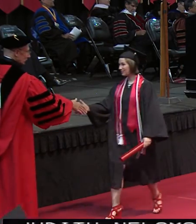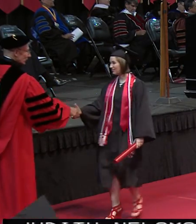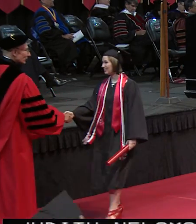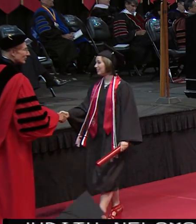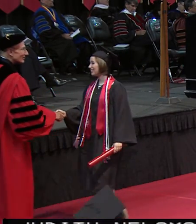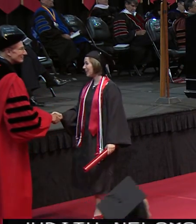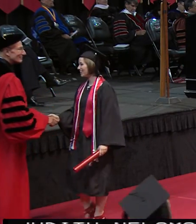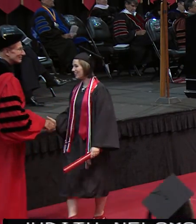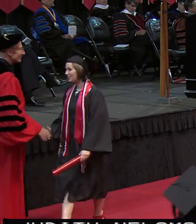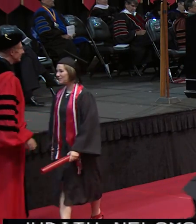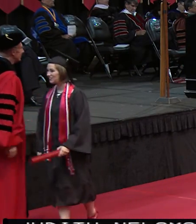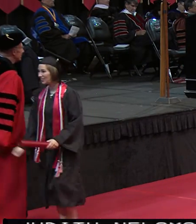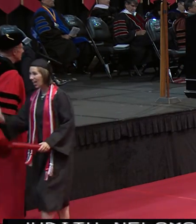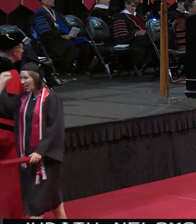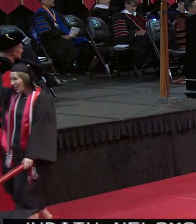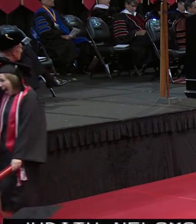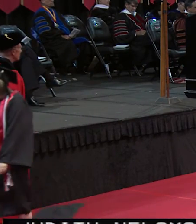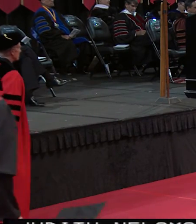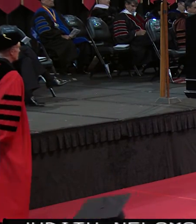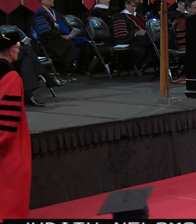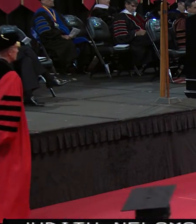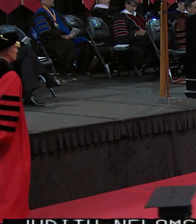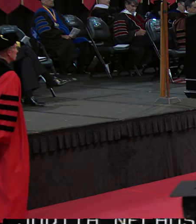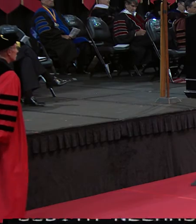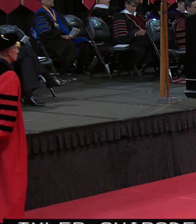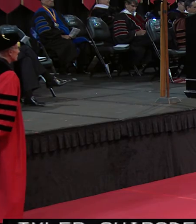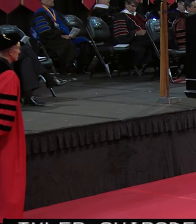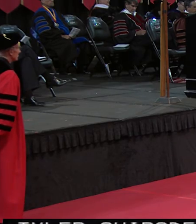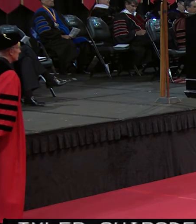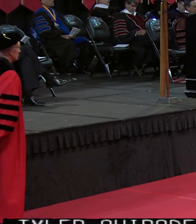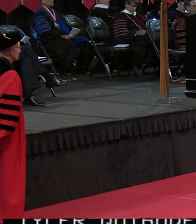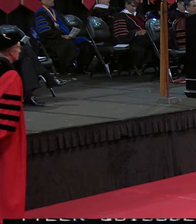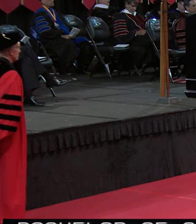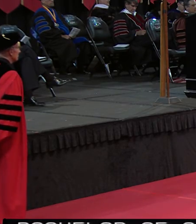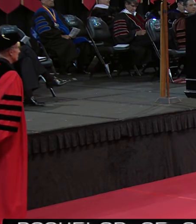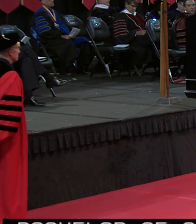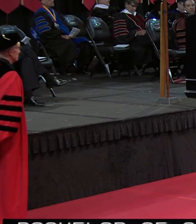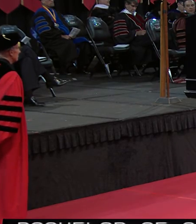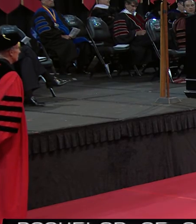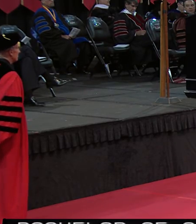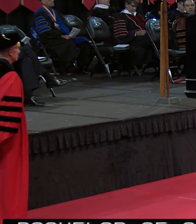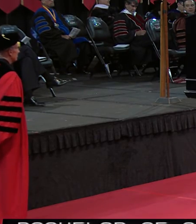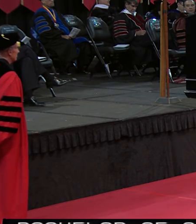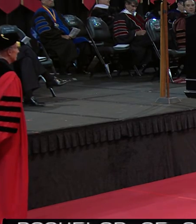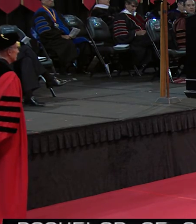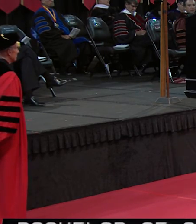For the Bachelor of Applied Arts and Sciences.